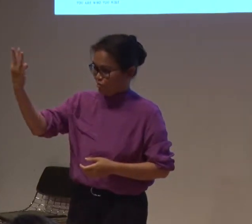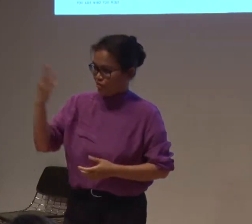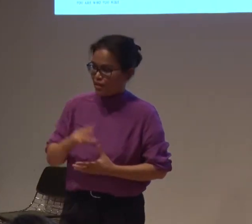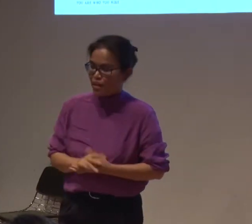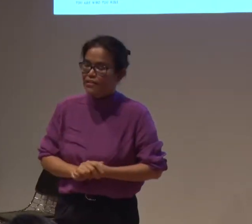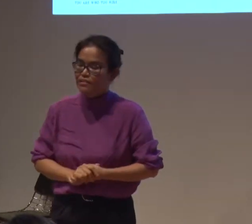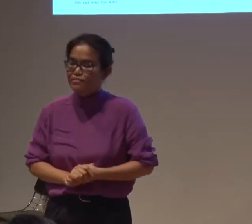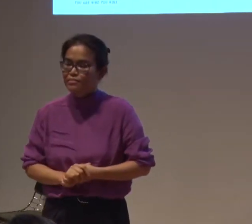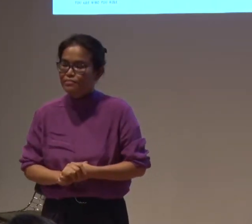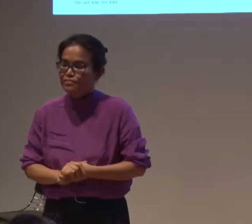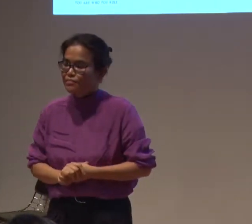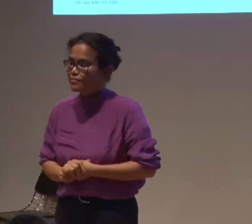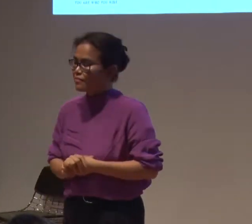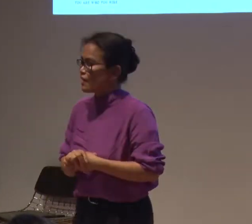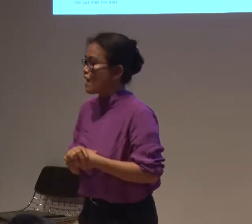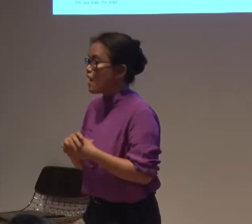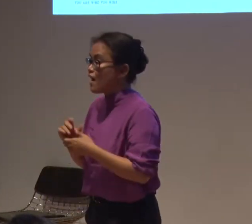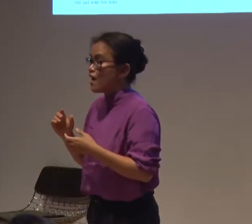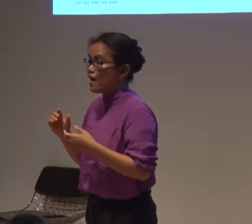So, there's a third sign I want to teach you.